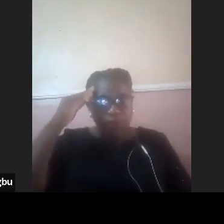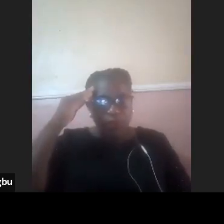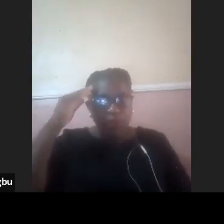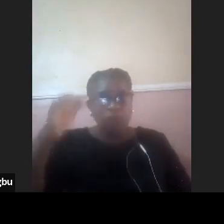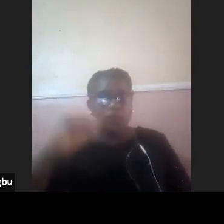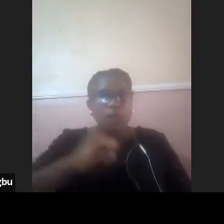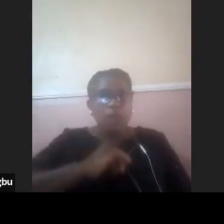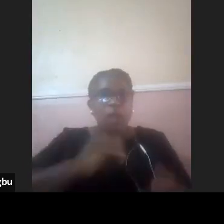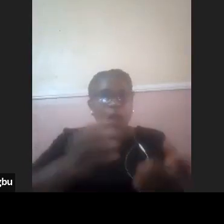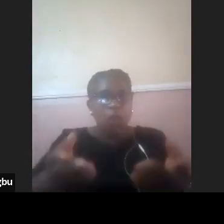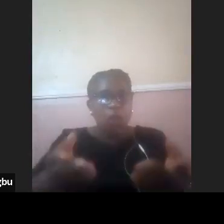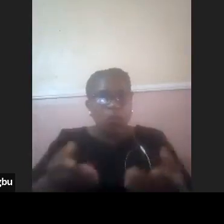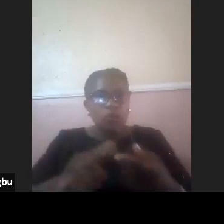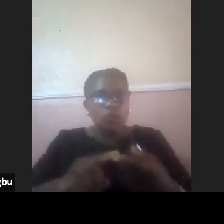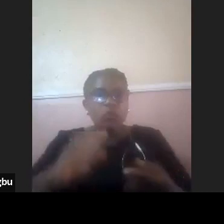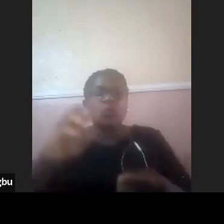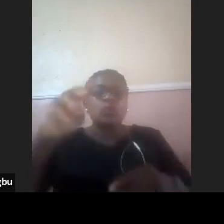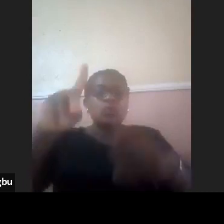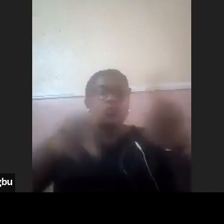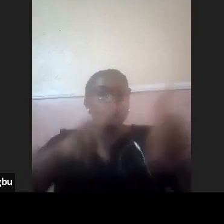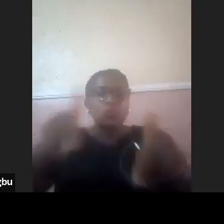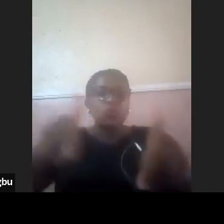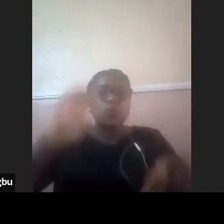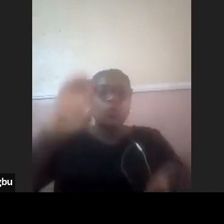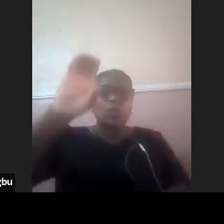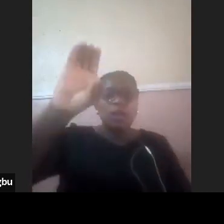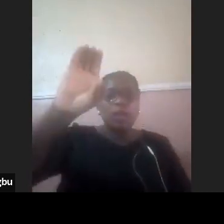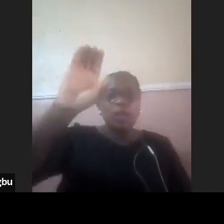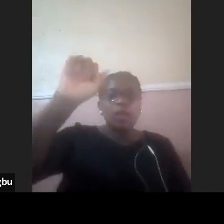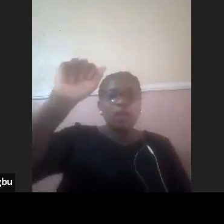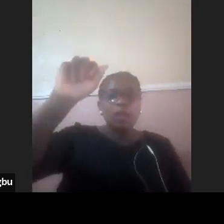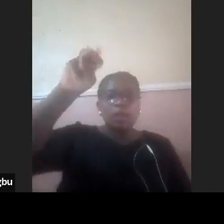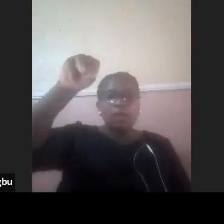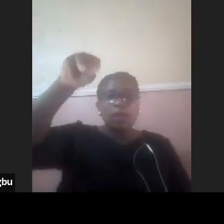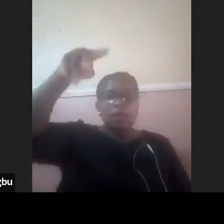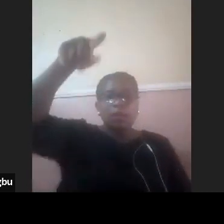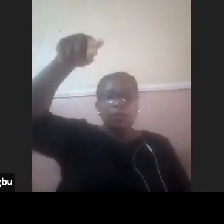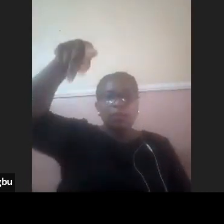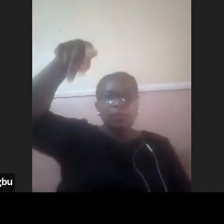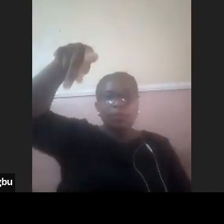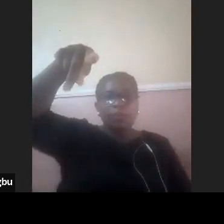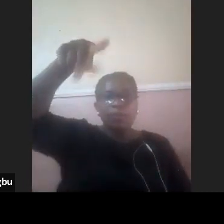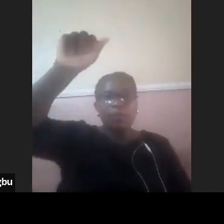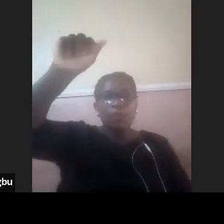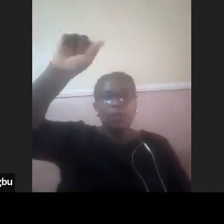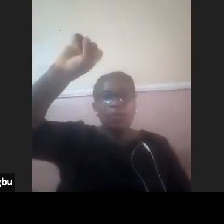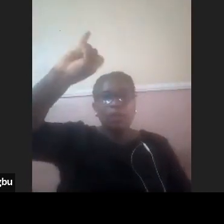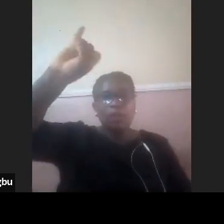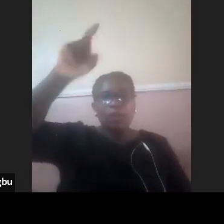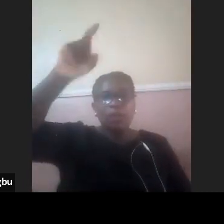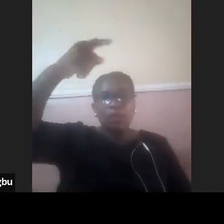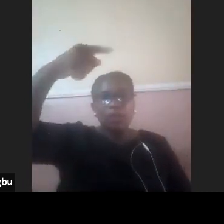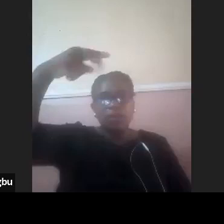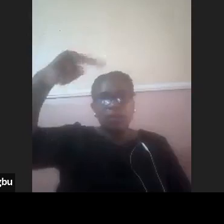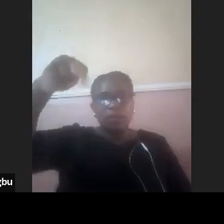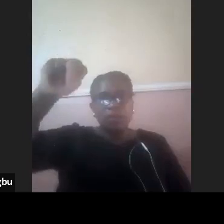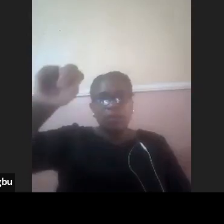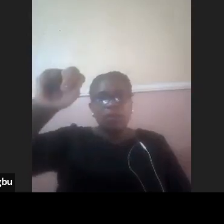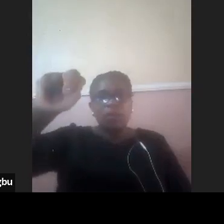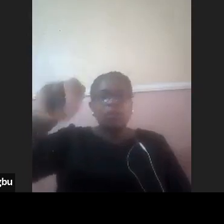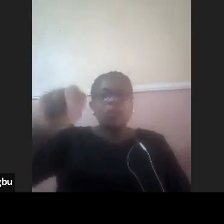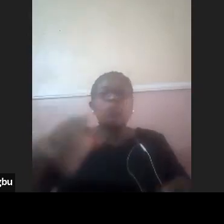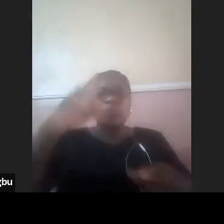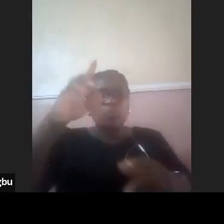on IG. I want to use the radio. I want to use the TV. State all of these things so that they see that